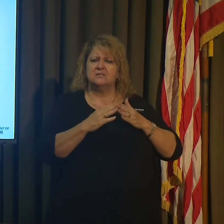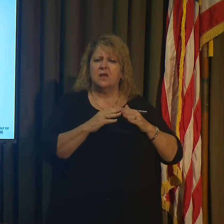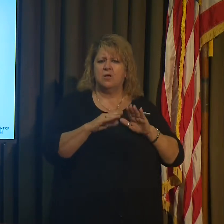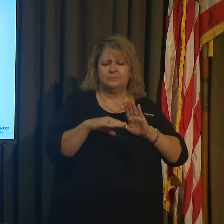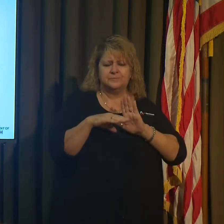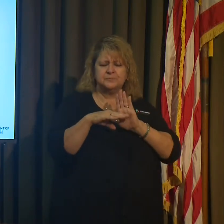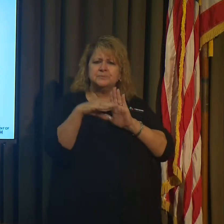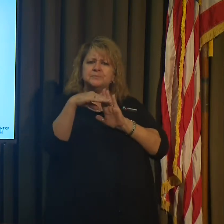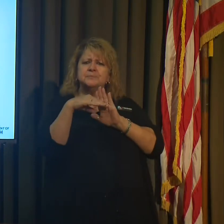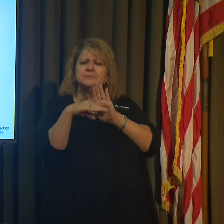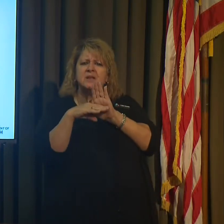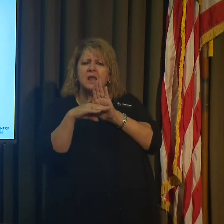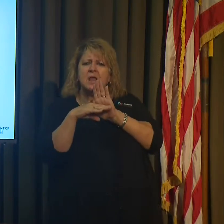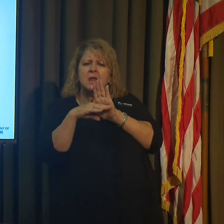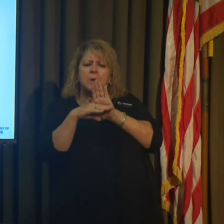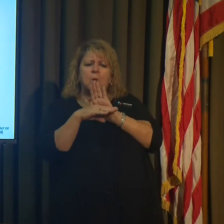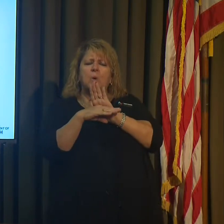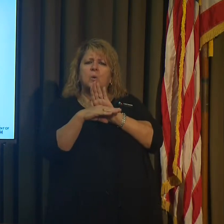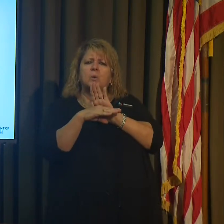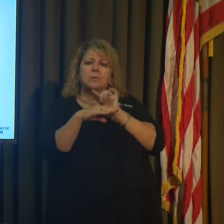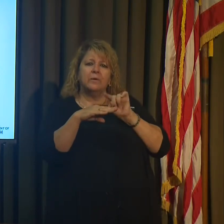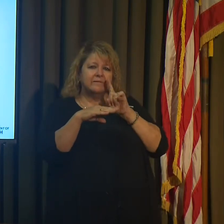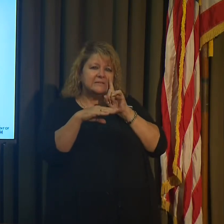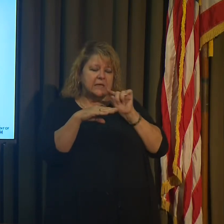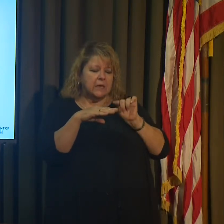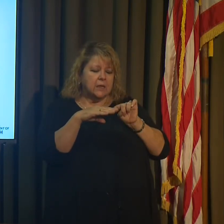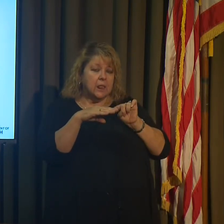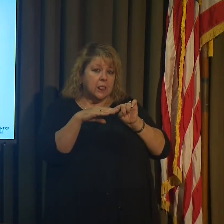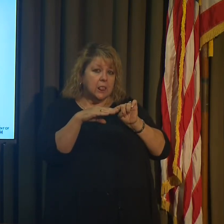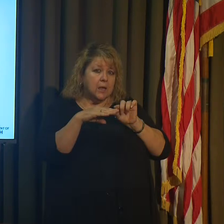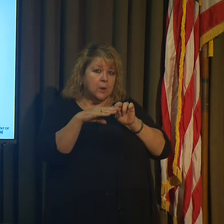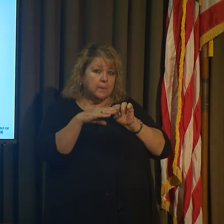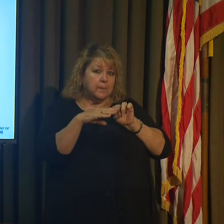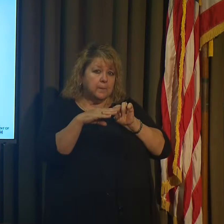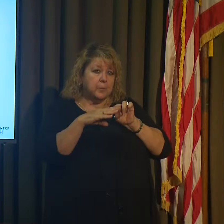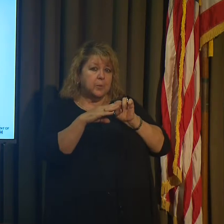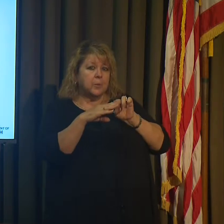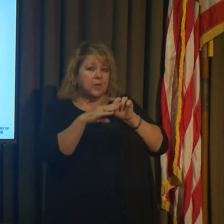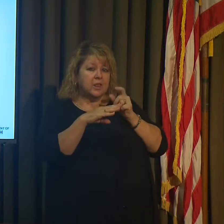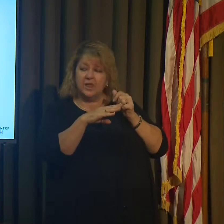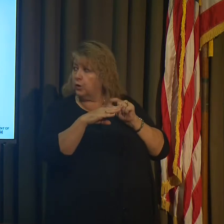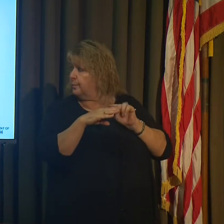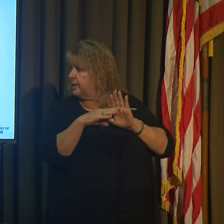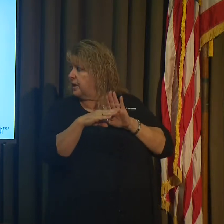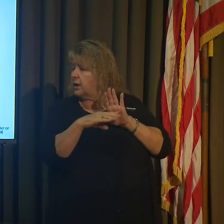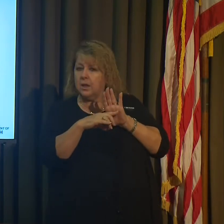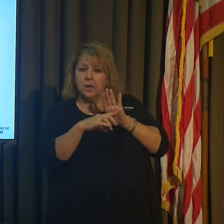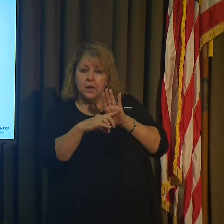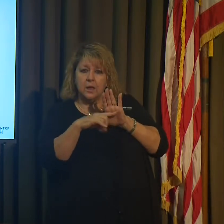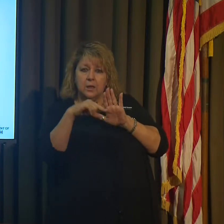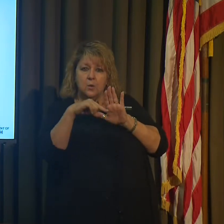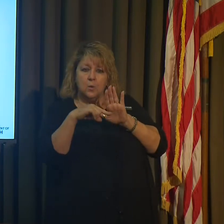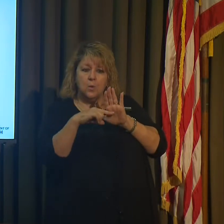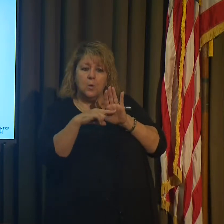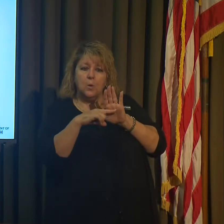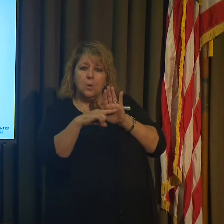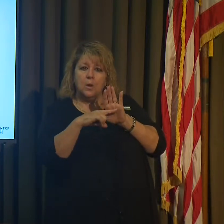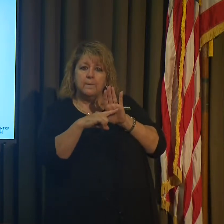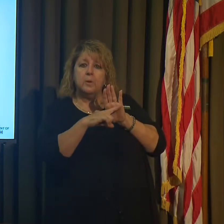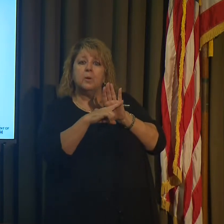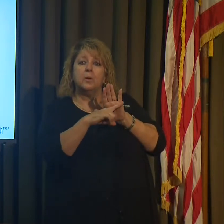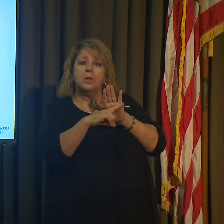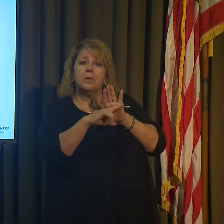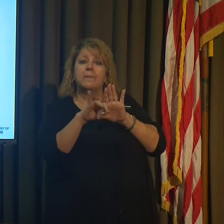uptick over the past week or so, but overall that level, the amount of COVID out there, the amount of COVID being diagnosed every